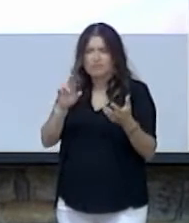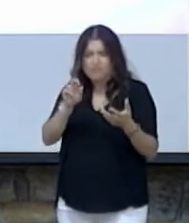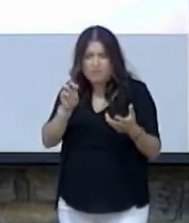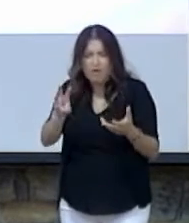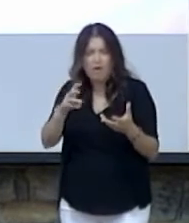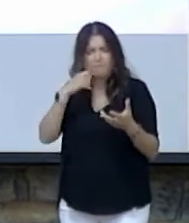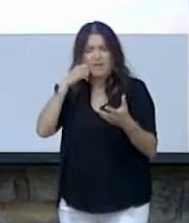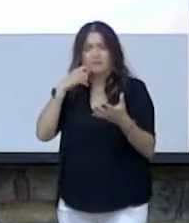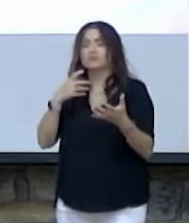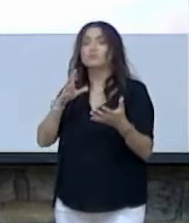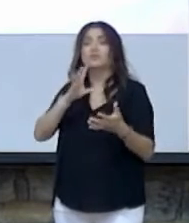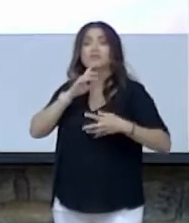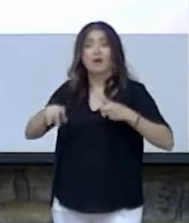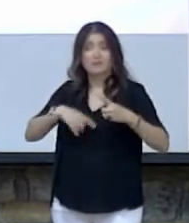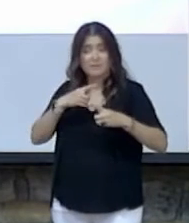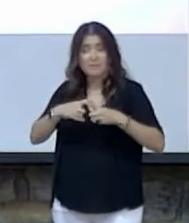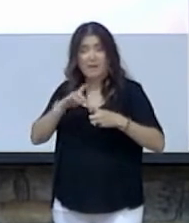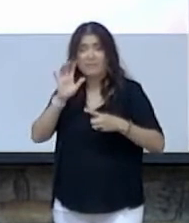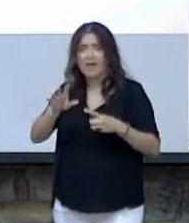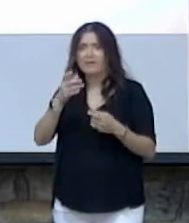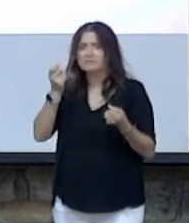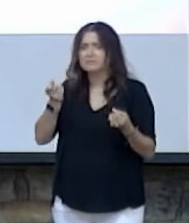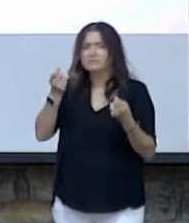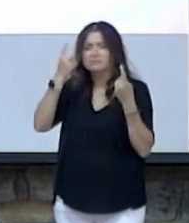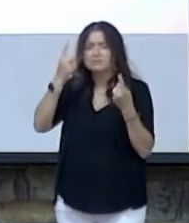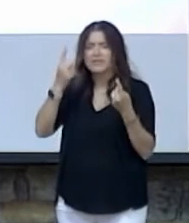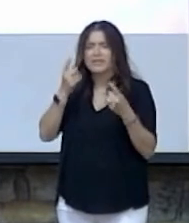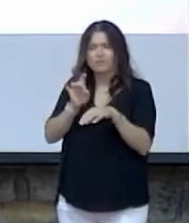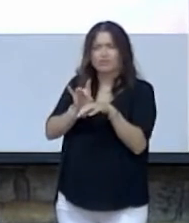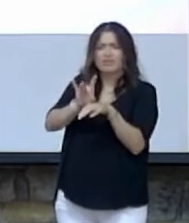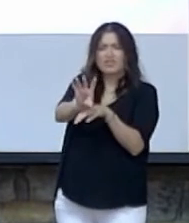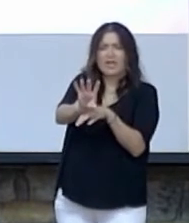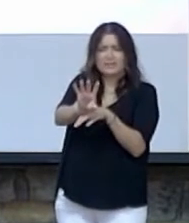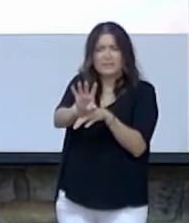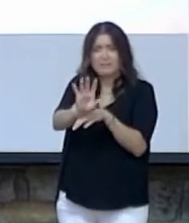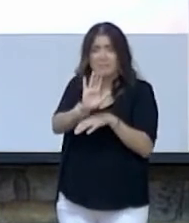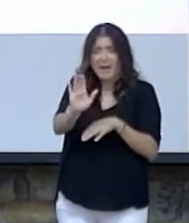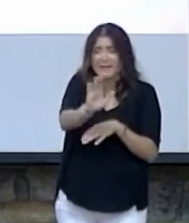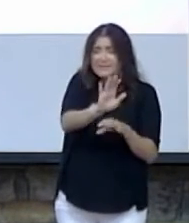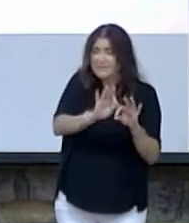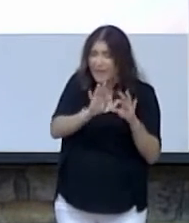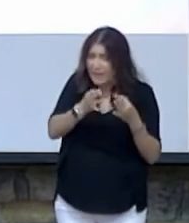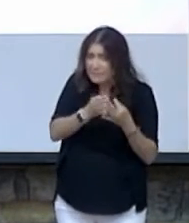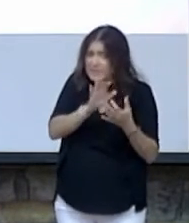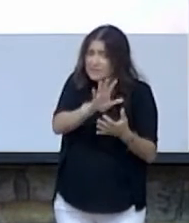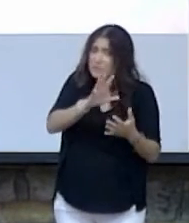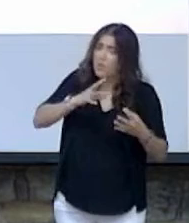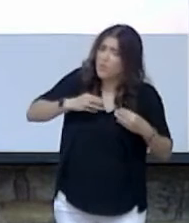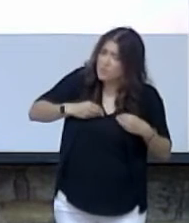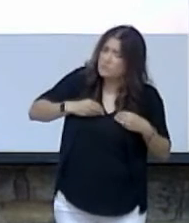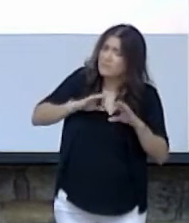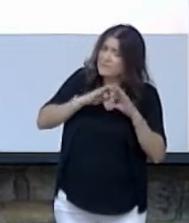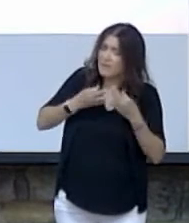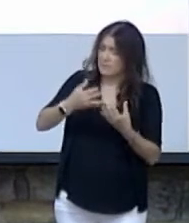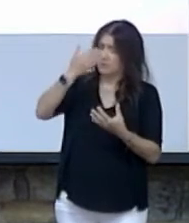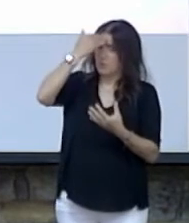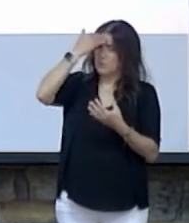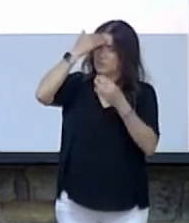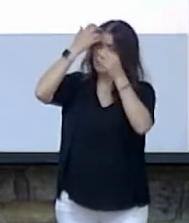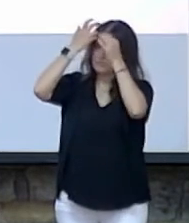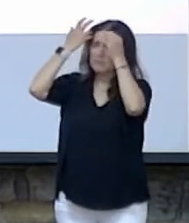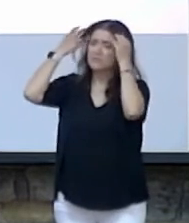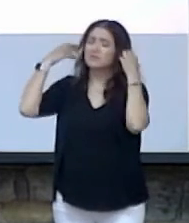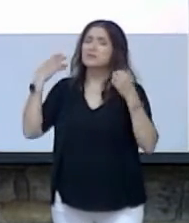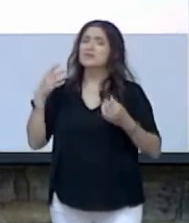persecution and he talks about insults, he was rejected by his own family. He knows.